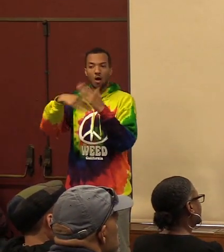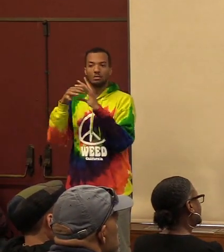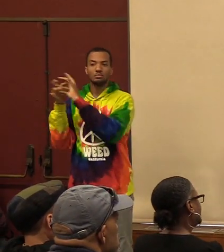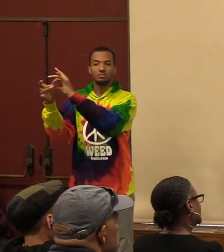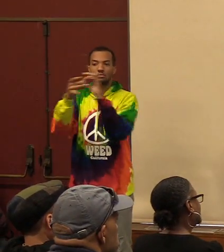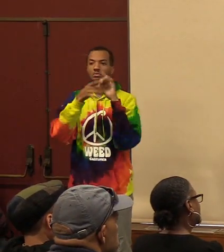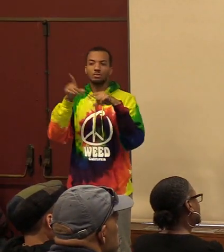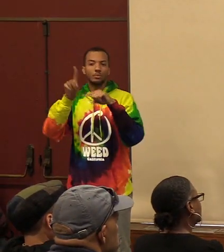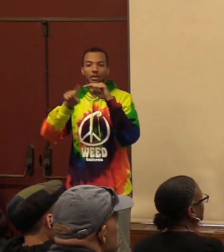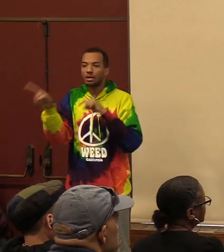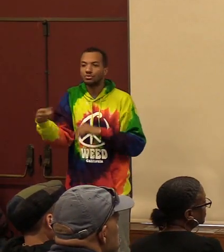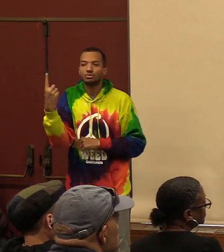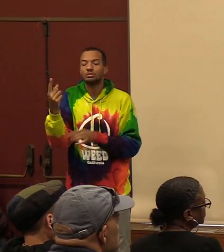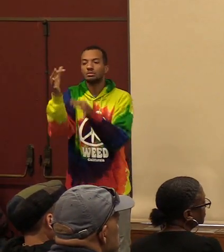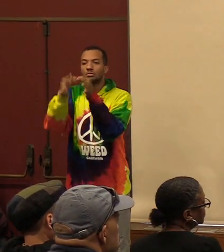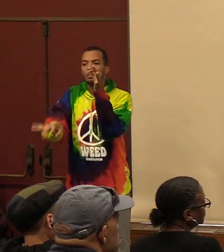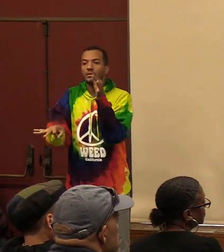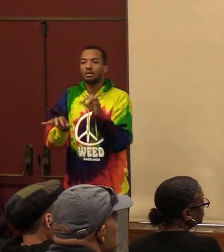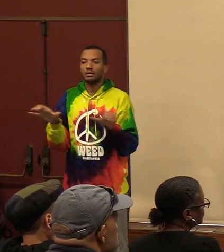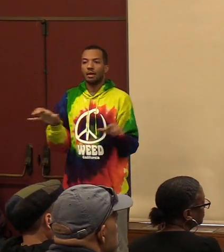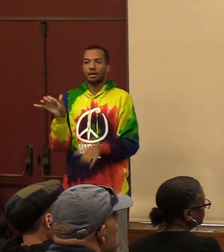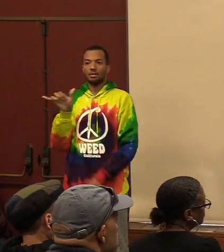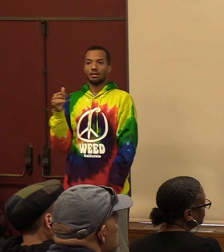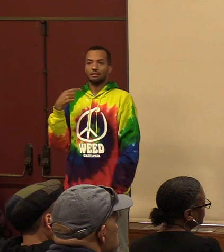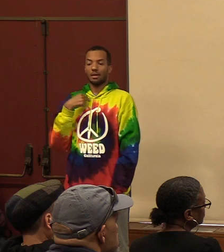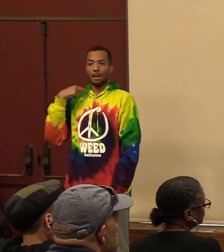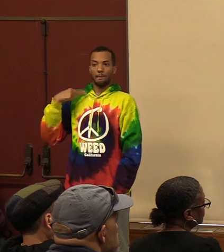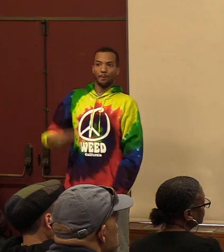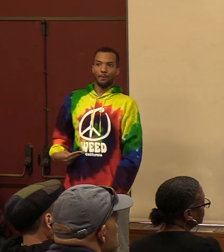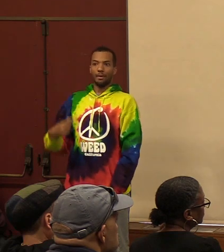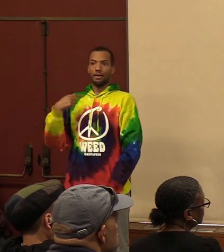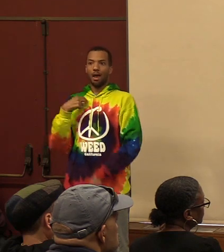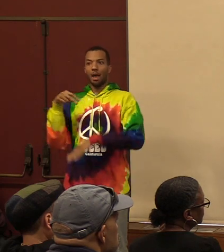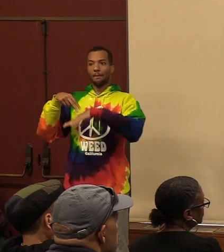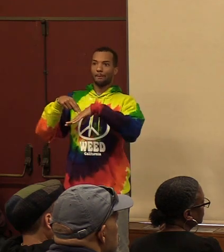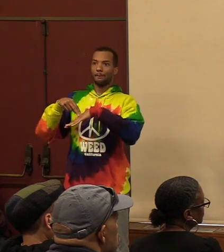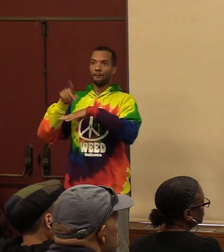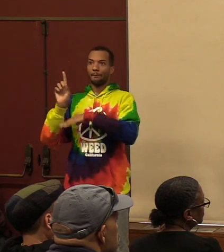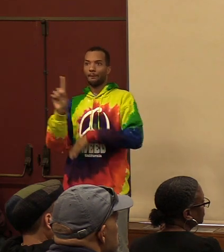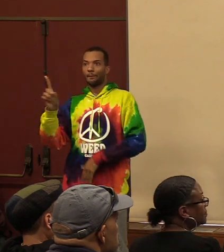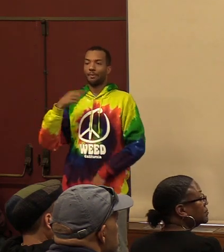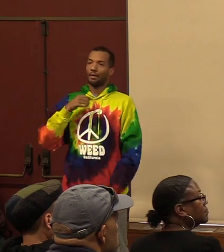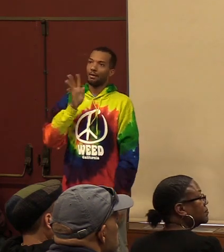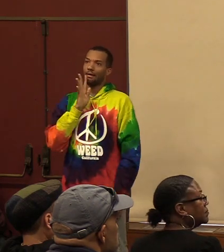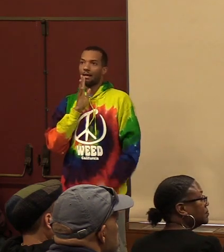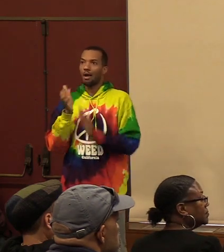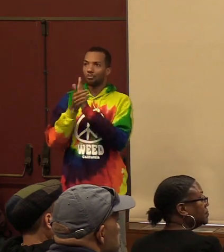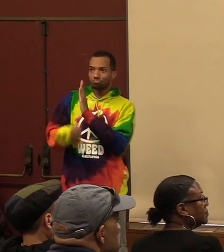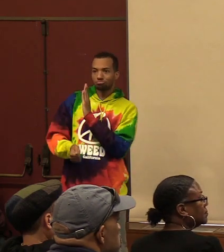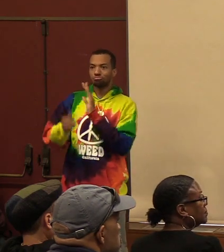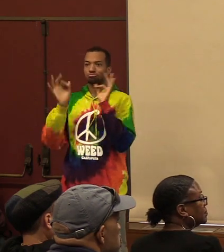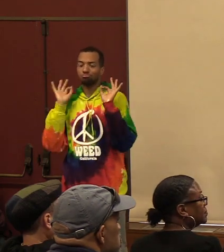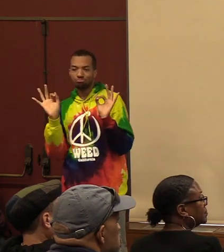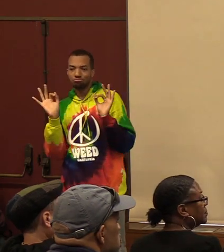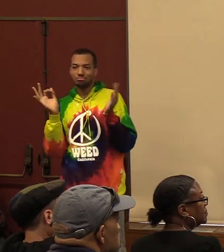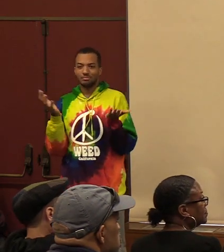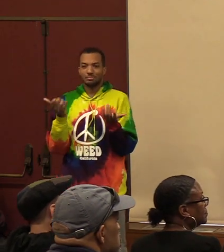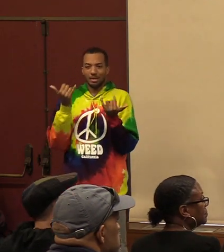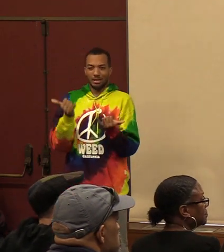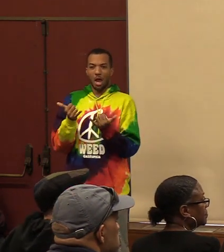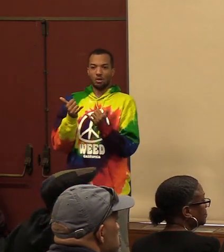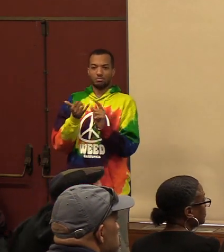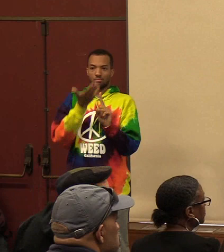you can't just act like you're human, you walk upright, and you speak these words out of your mouth, and now